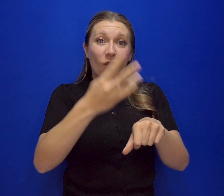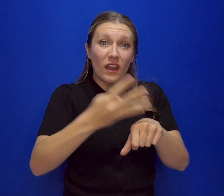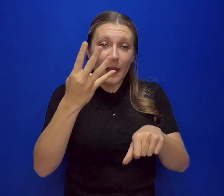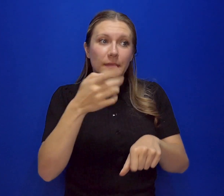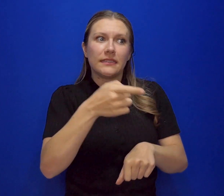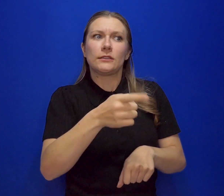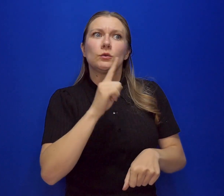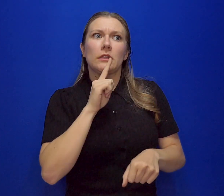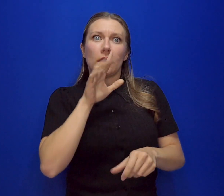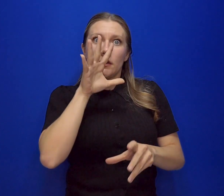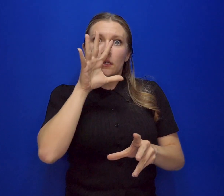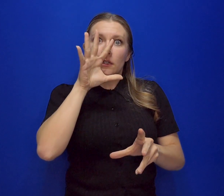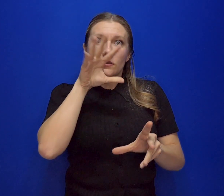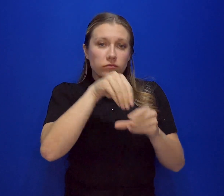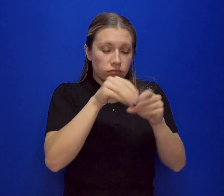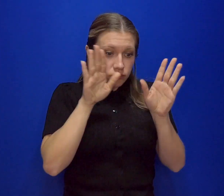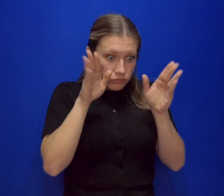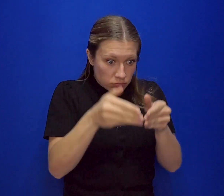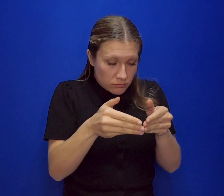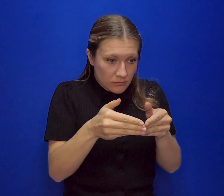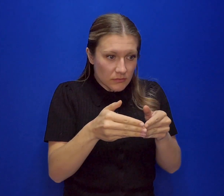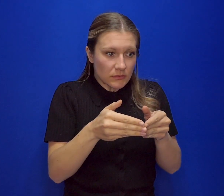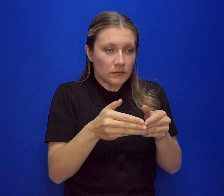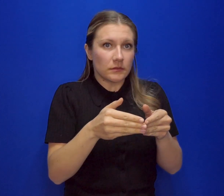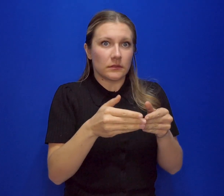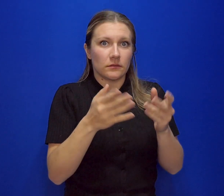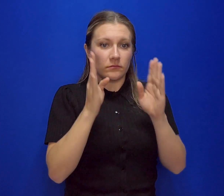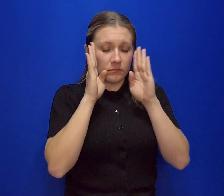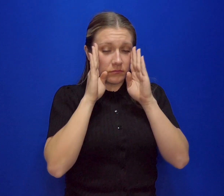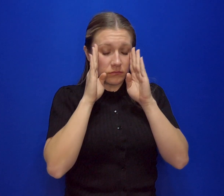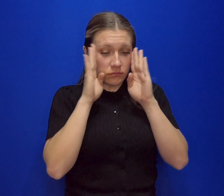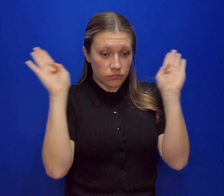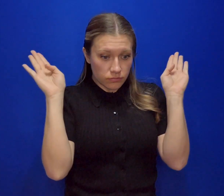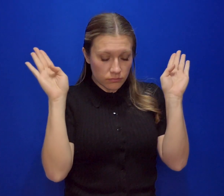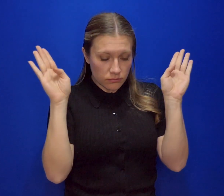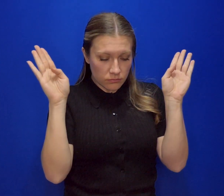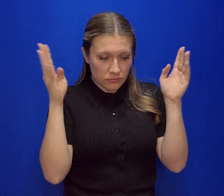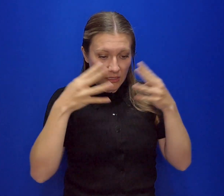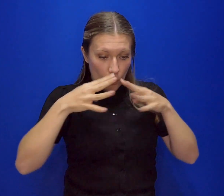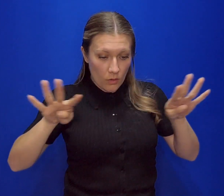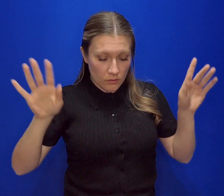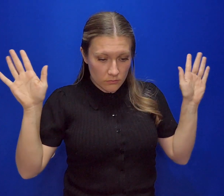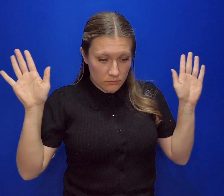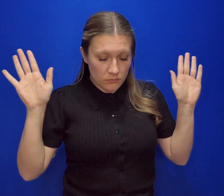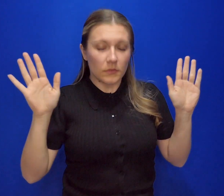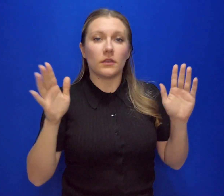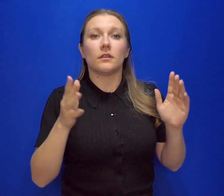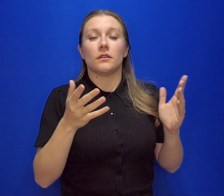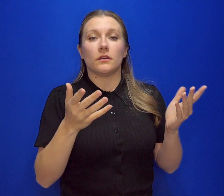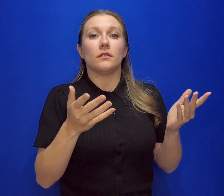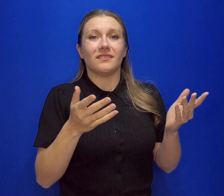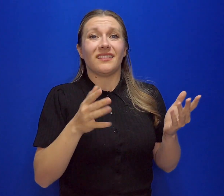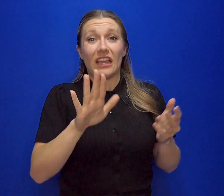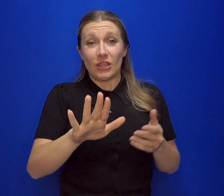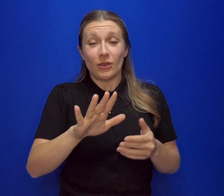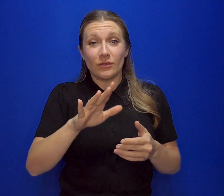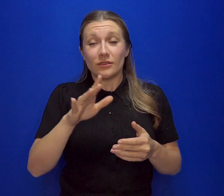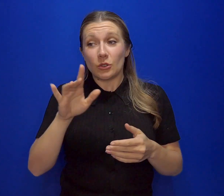into what they're doing that awareness of other things is completely not there. Mm-hmm. And your kids don't have diabetes on top of all No. that.